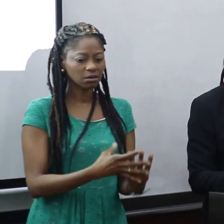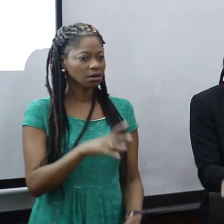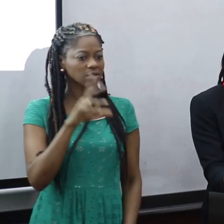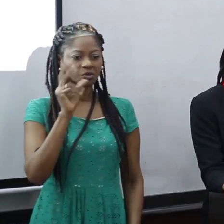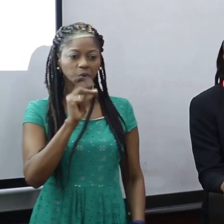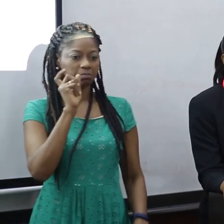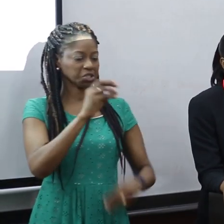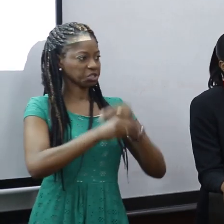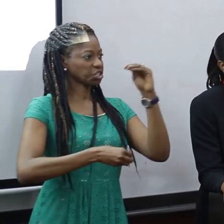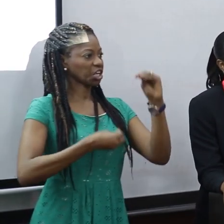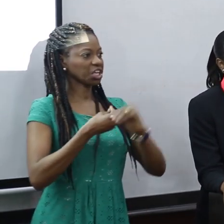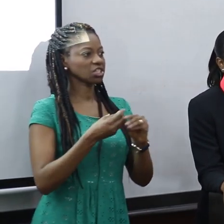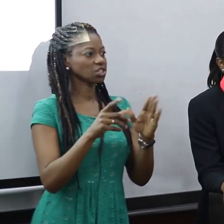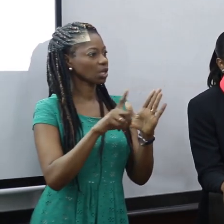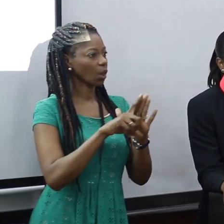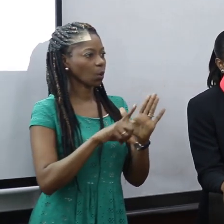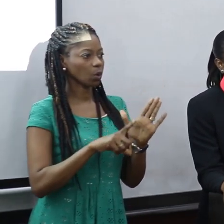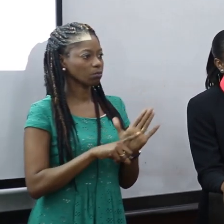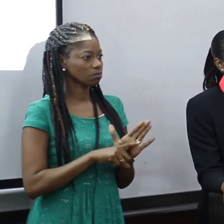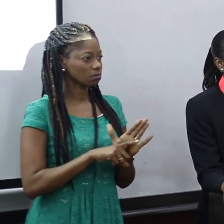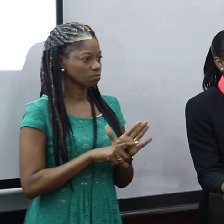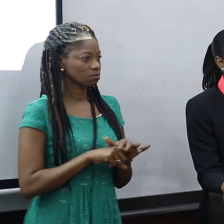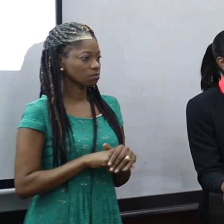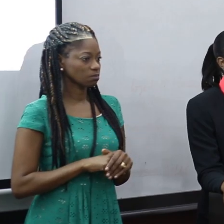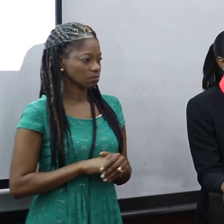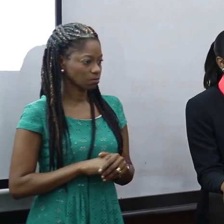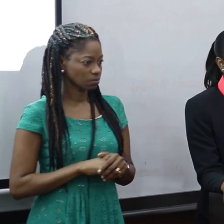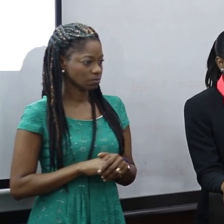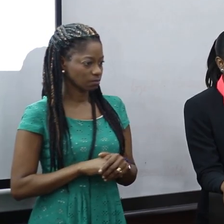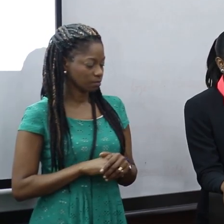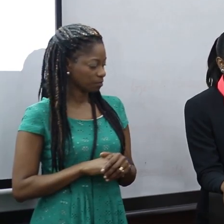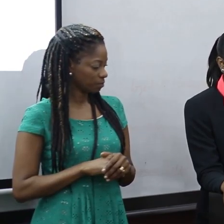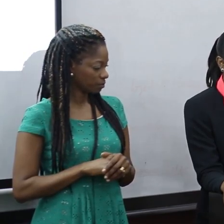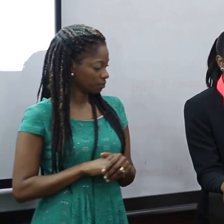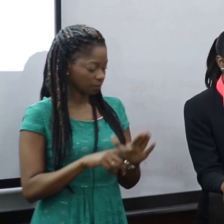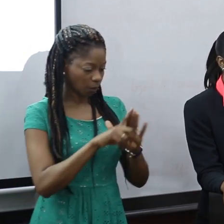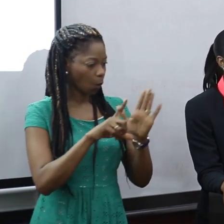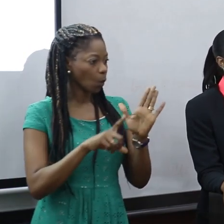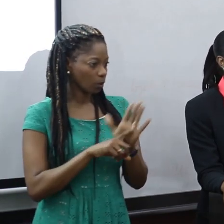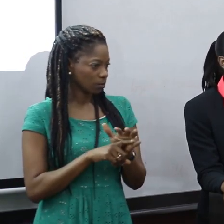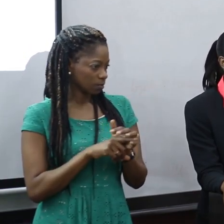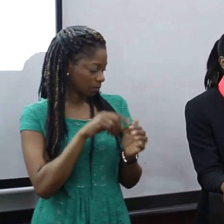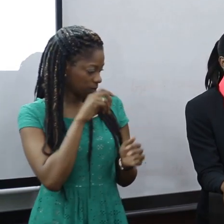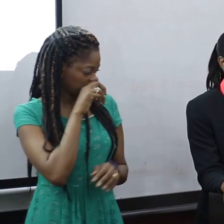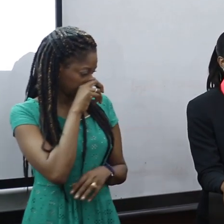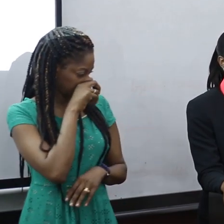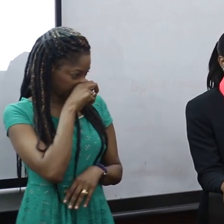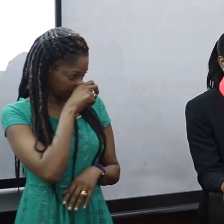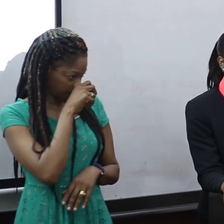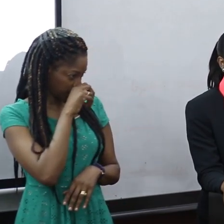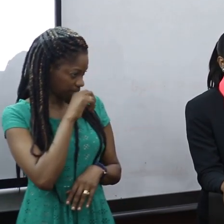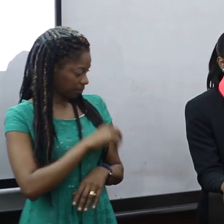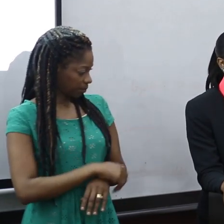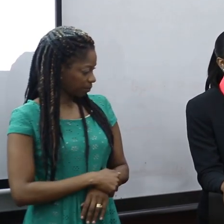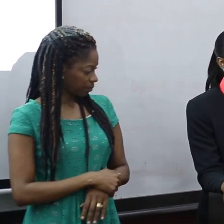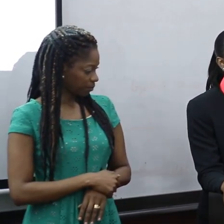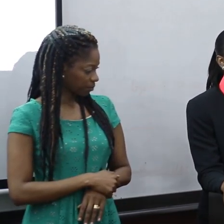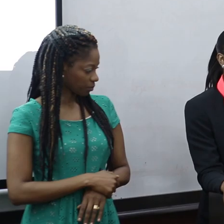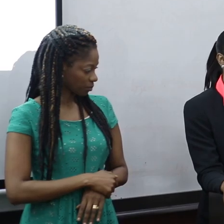modernized. This was the case in Cheryl Miller versus the NWRHA. This case concerned an employee of the